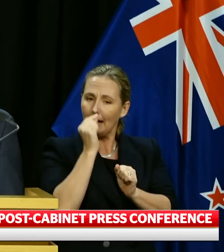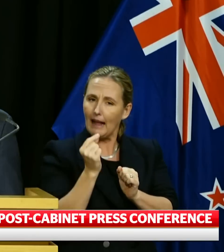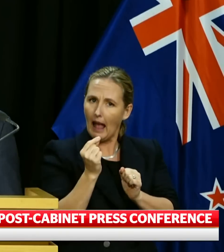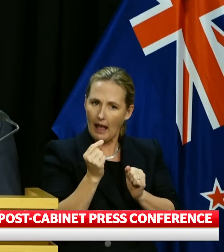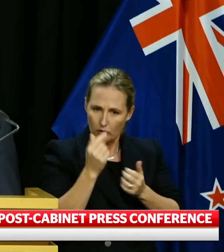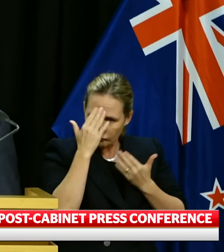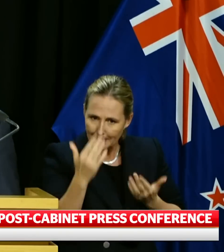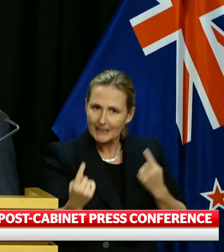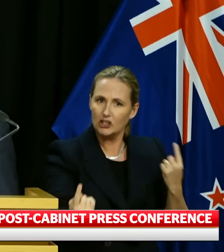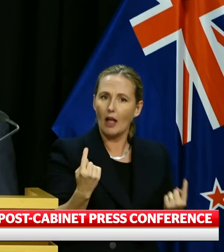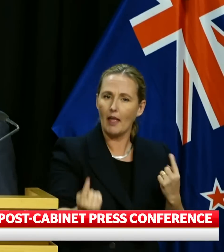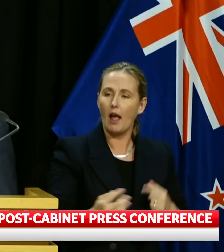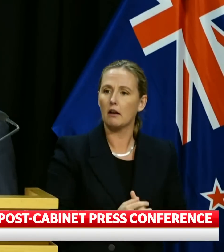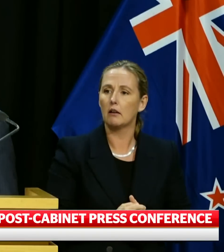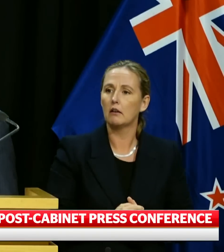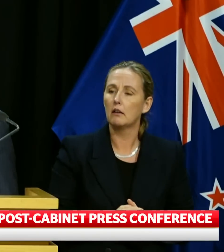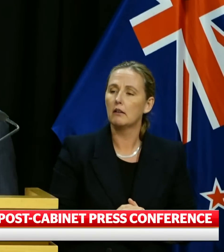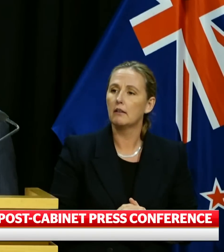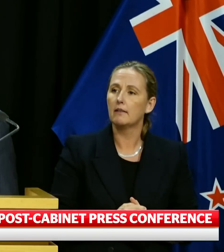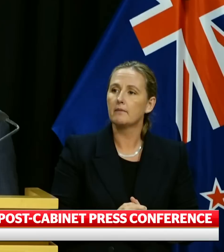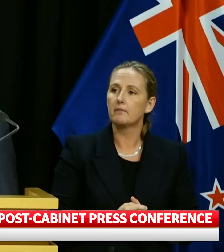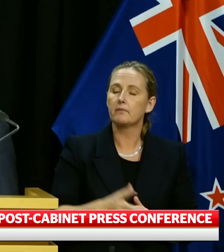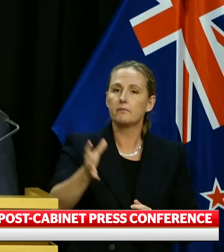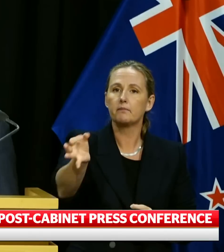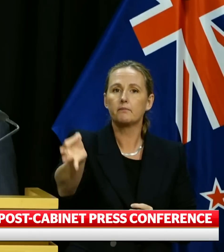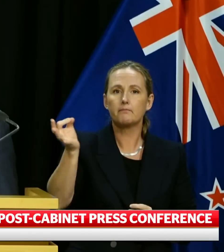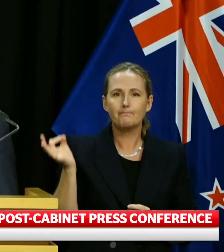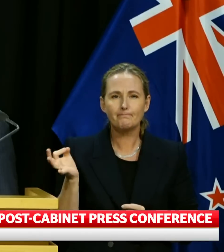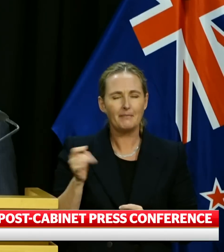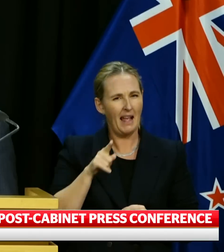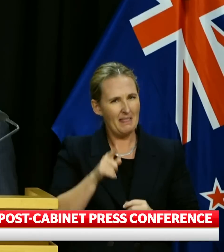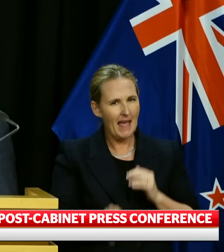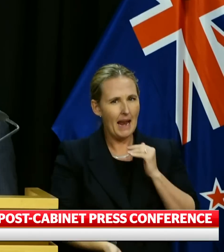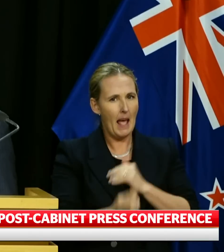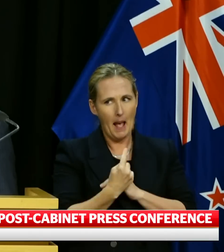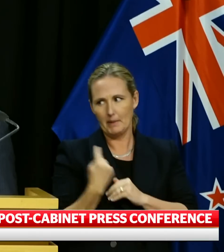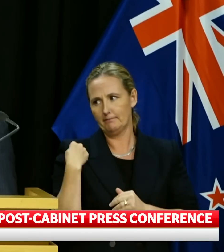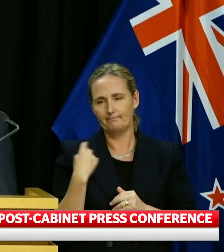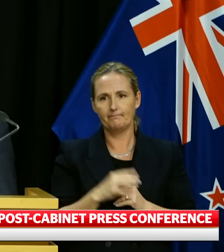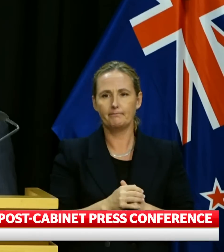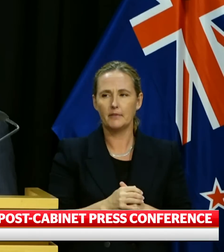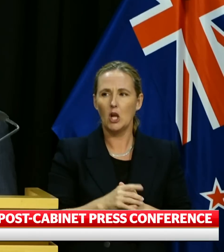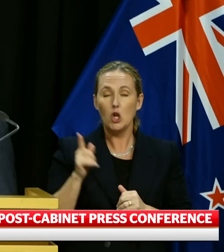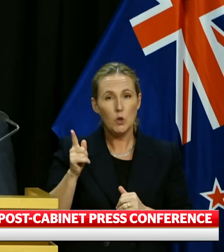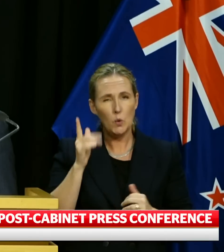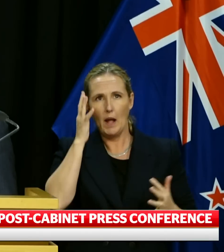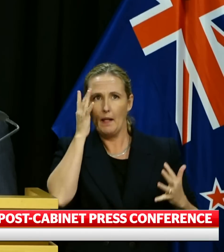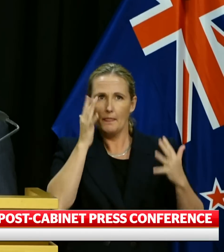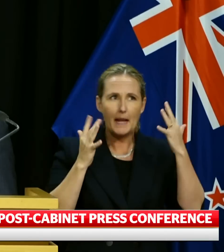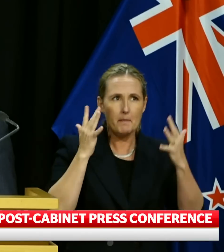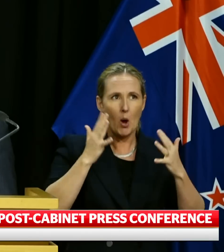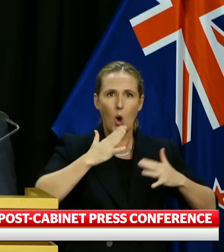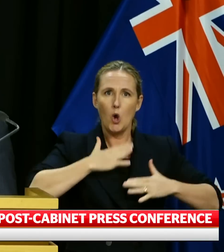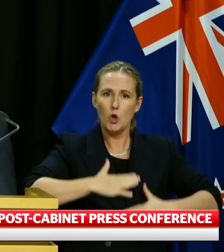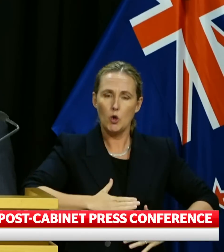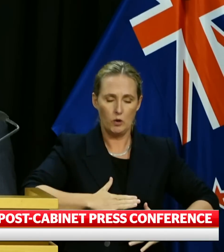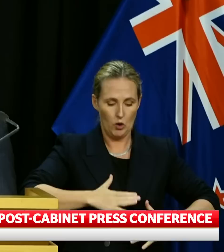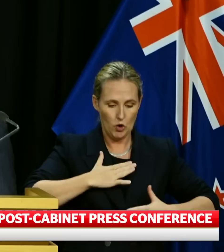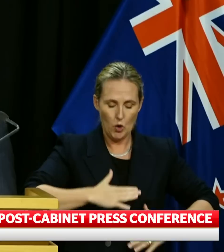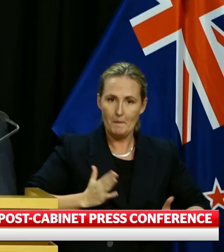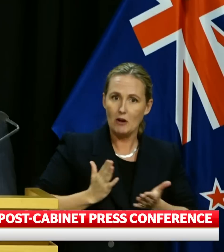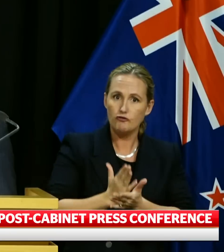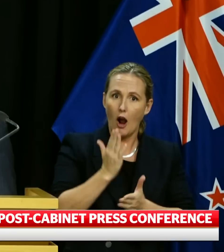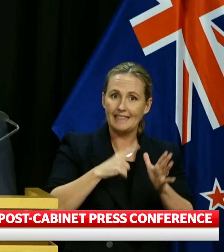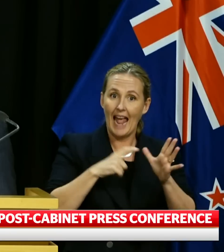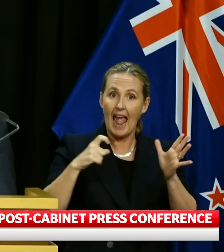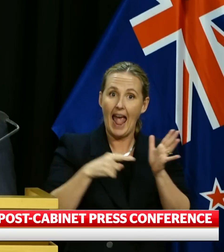Does the whole saga give you, reason to reconsider the decisions around the Human Rights Act reforms, and